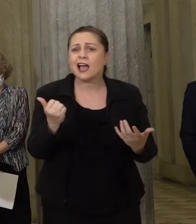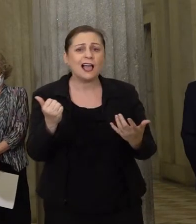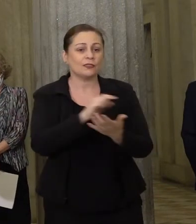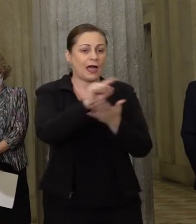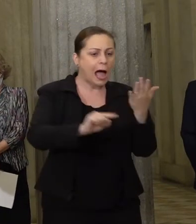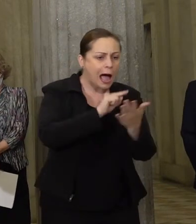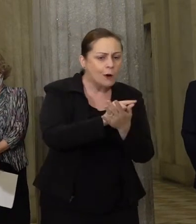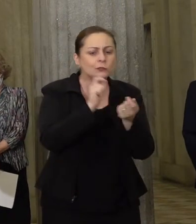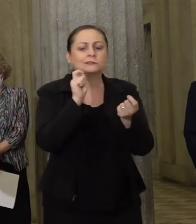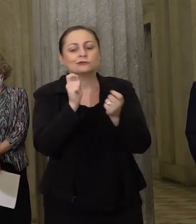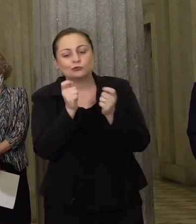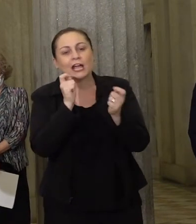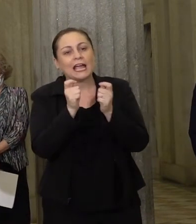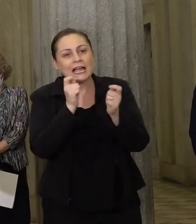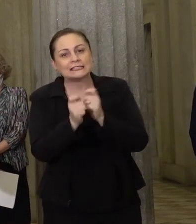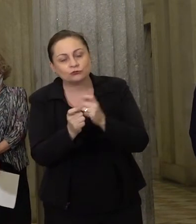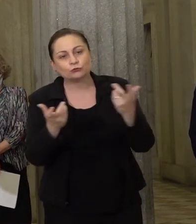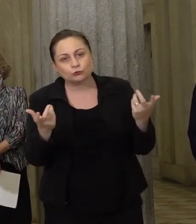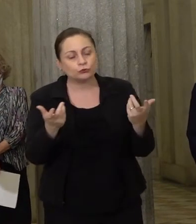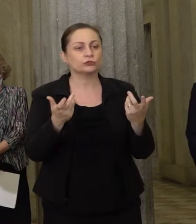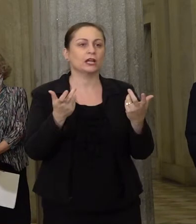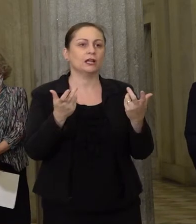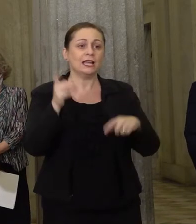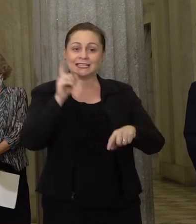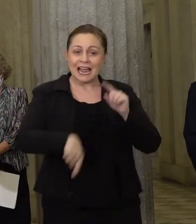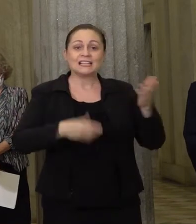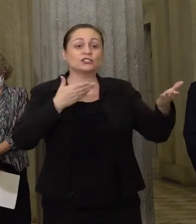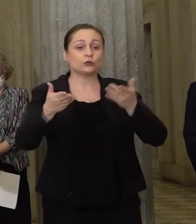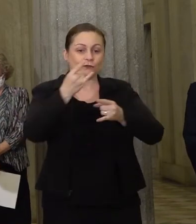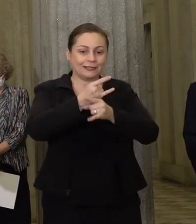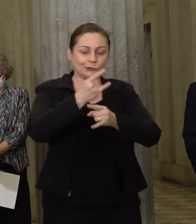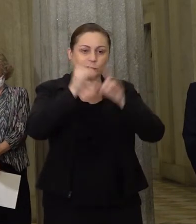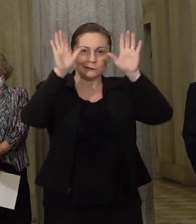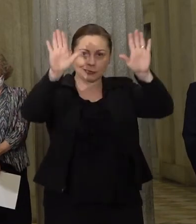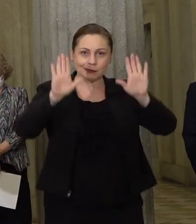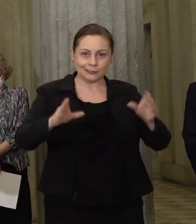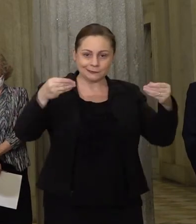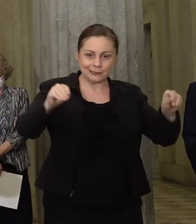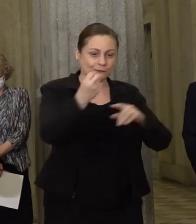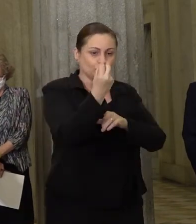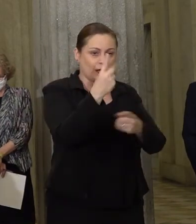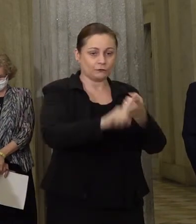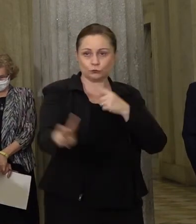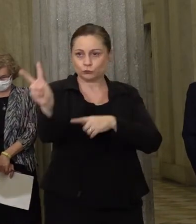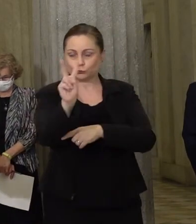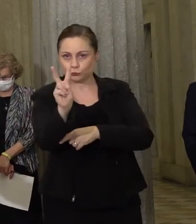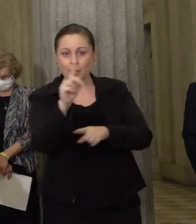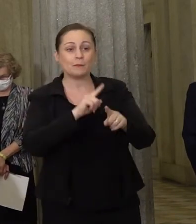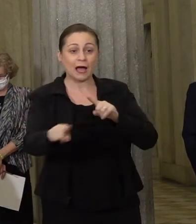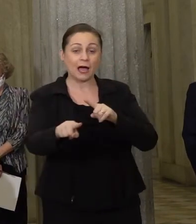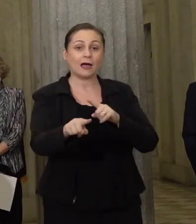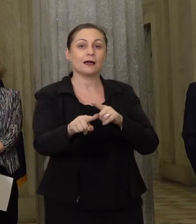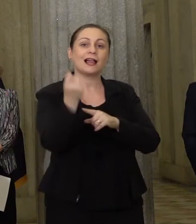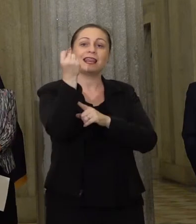hours are changing. No longer would you be able to serve liquor on a Sunday sales from 12 to 2, but 11